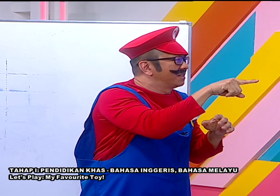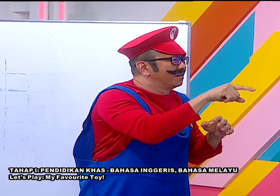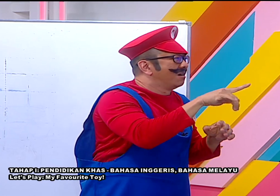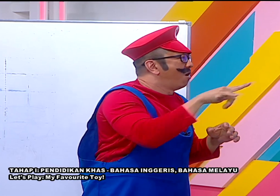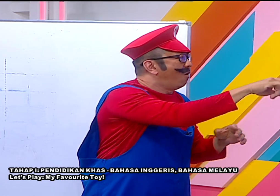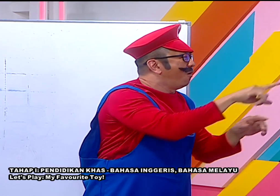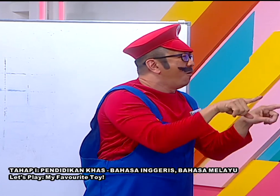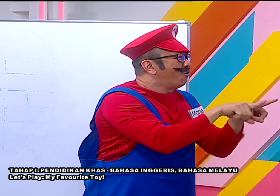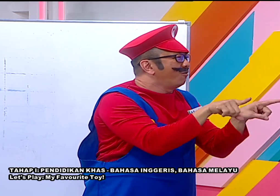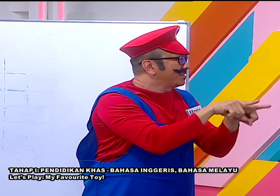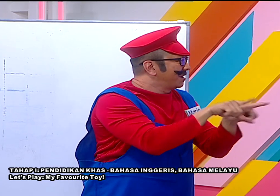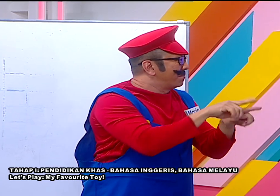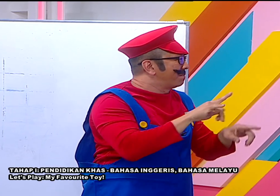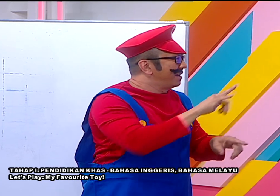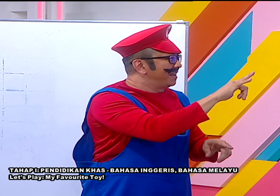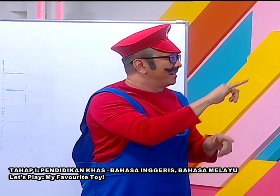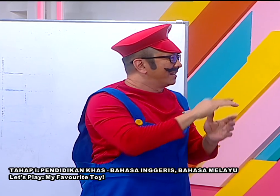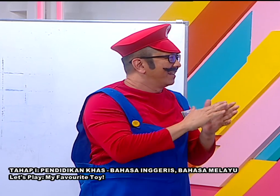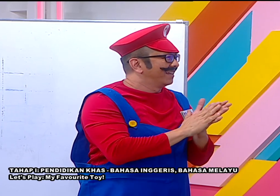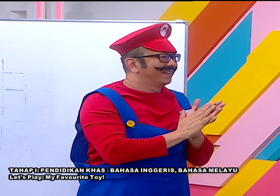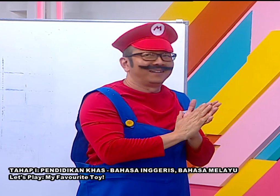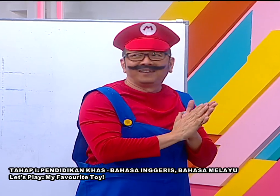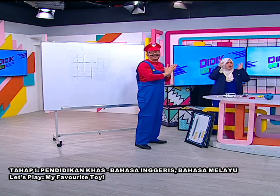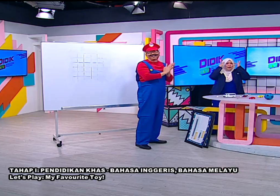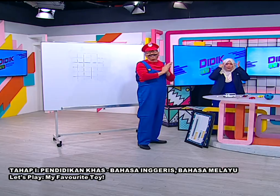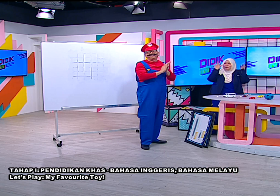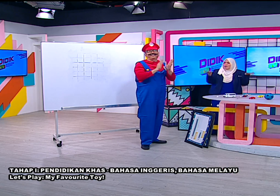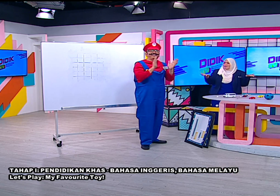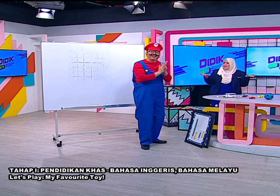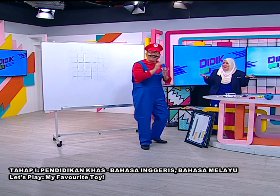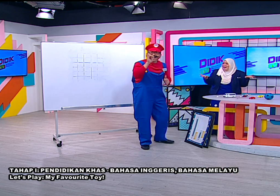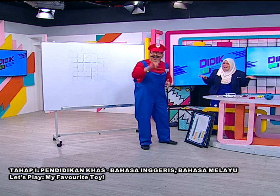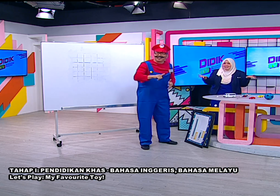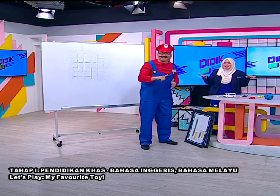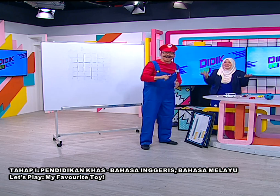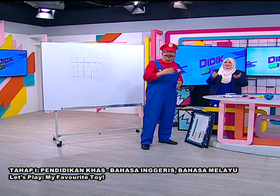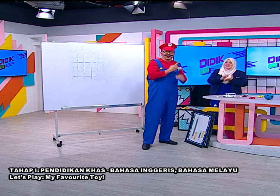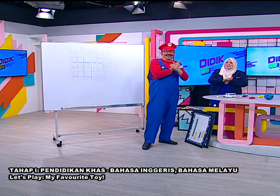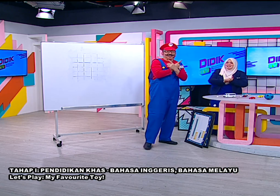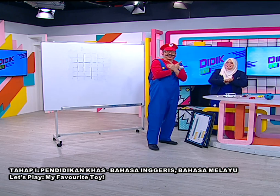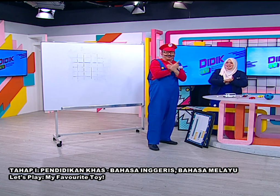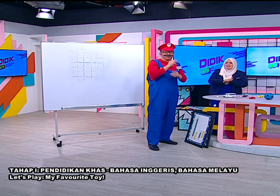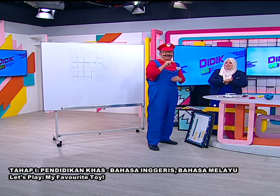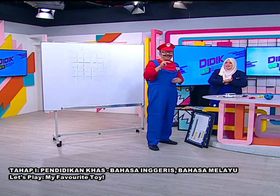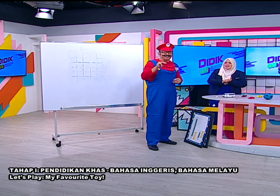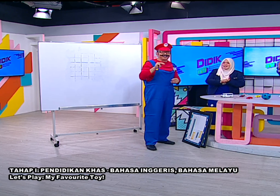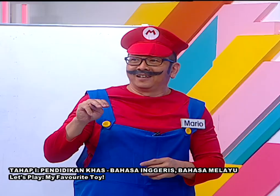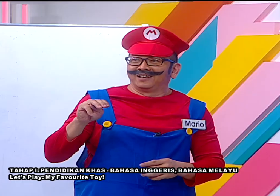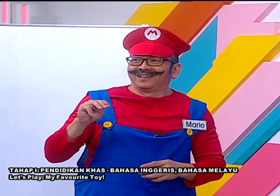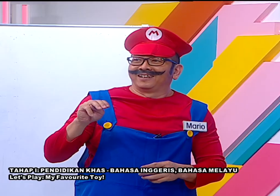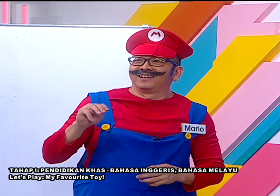about this? I don't know. Awesome, plain. What is it? I don't know. Yes. Dear